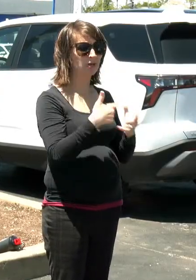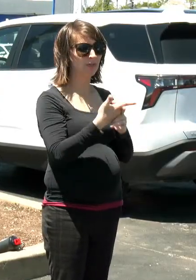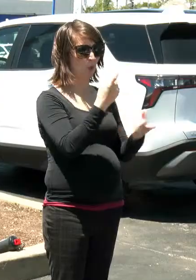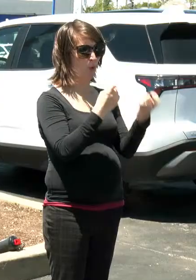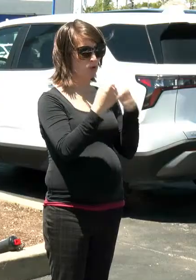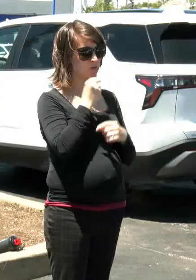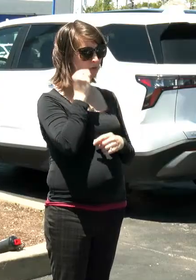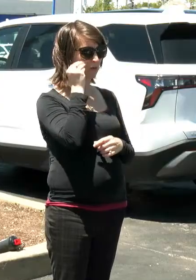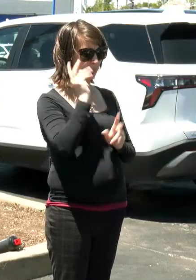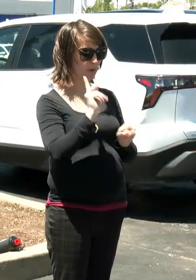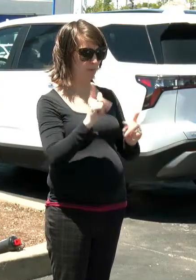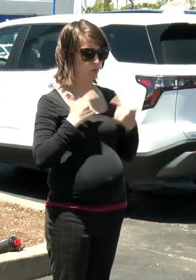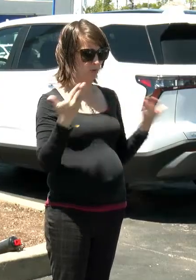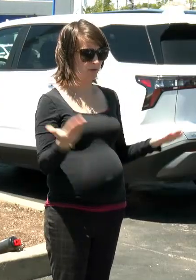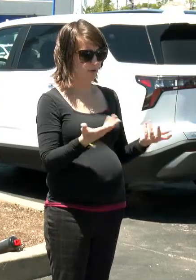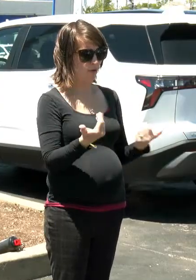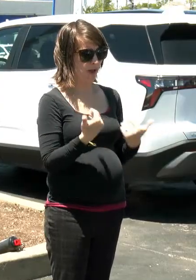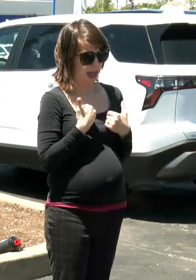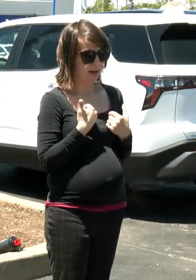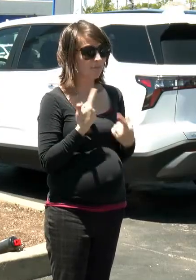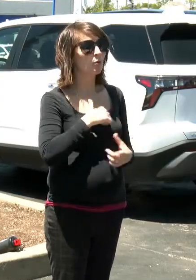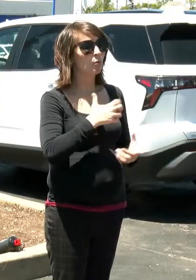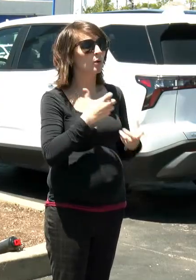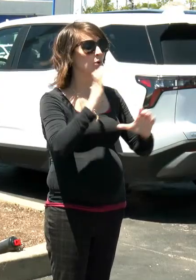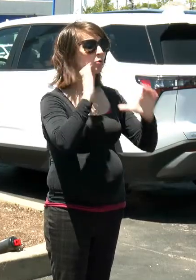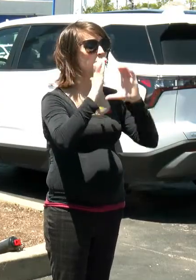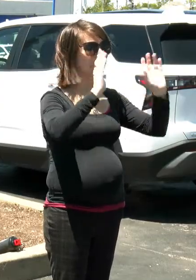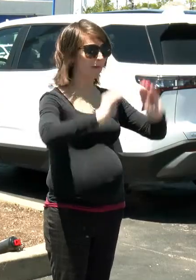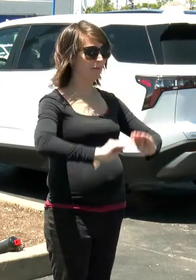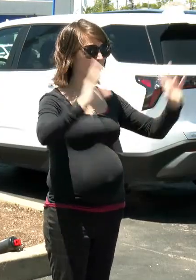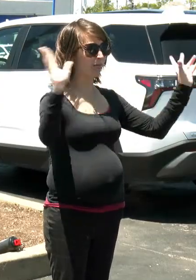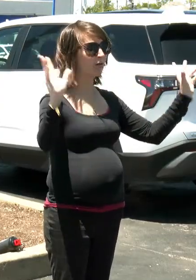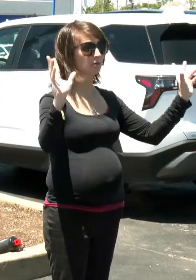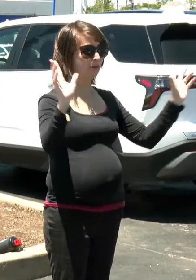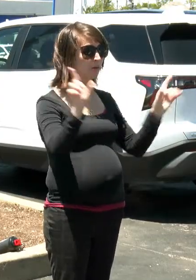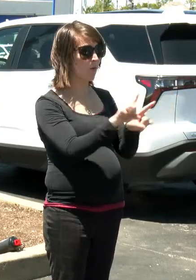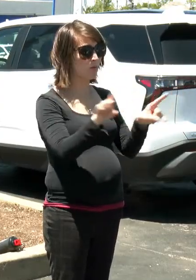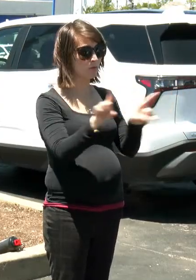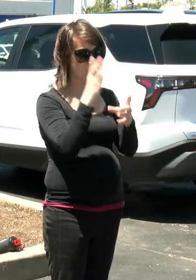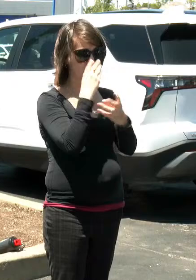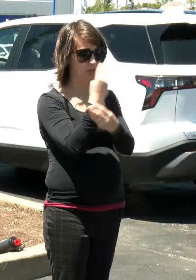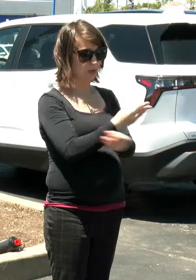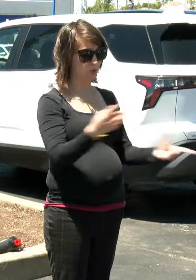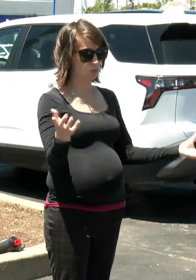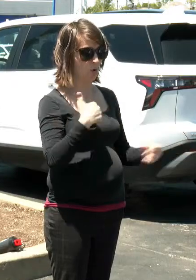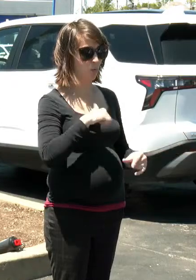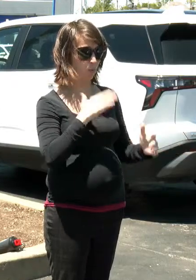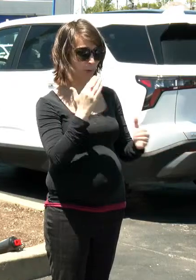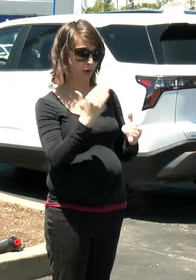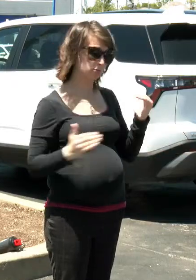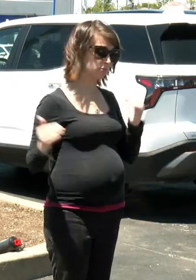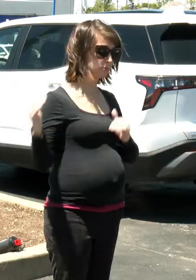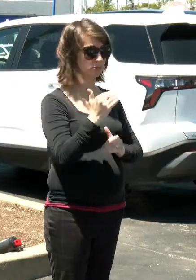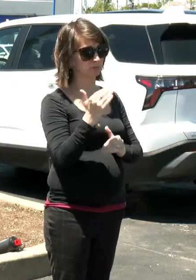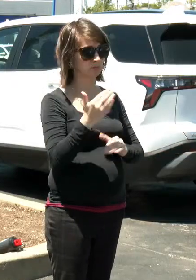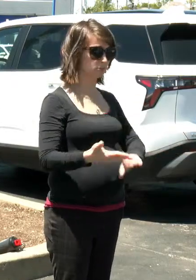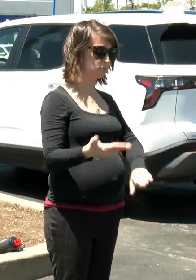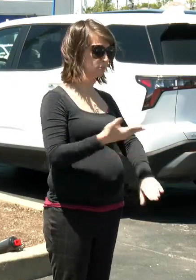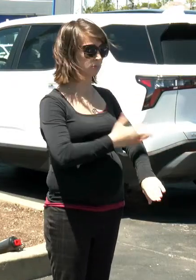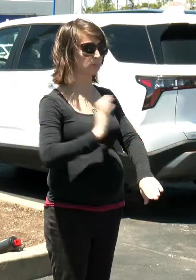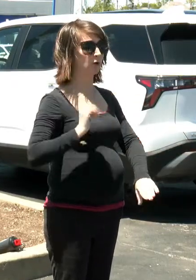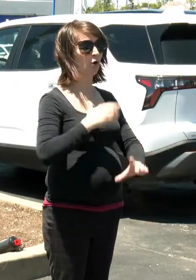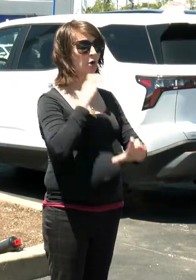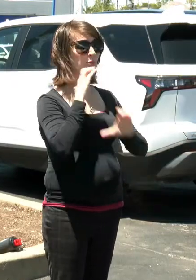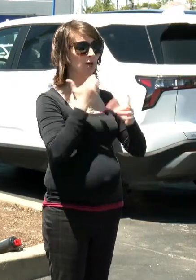residents have. We want to communicate clearly. We are also letting you know that we are stepping up our communication effort